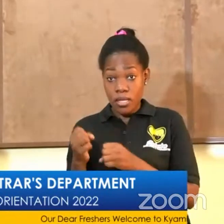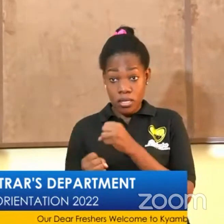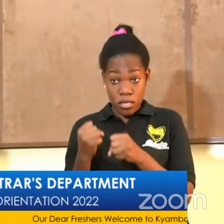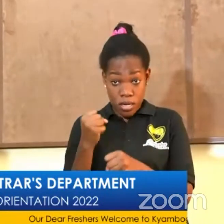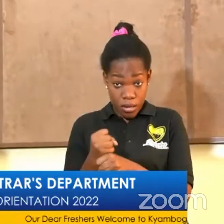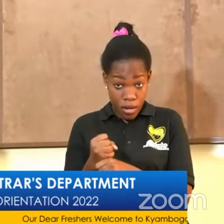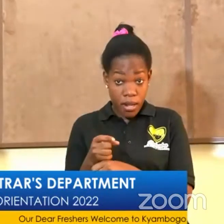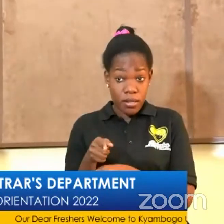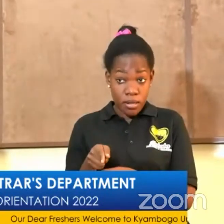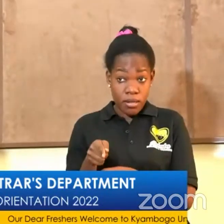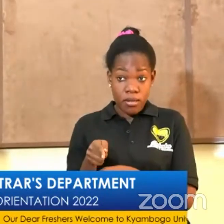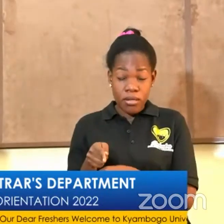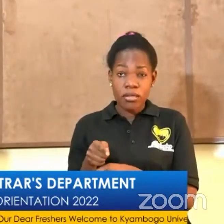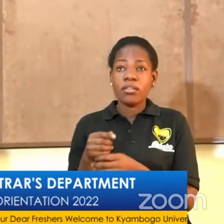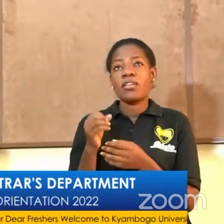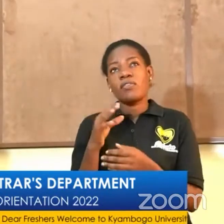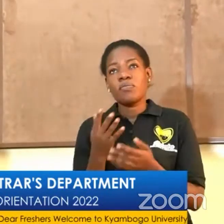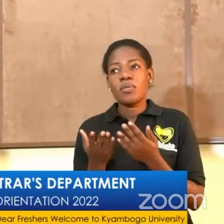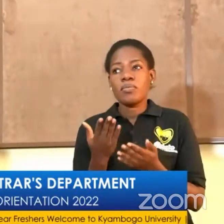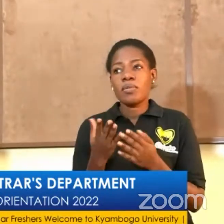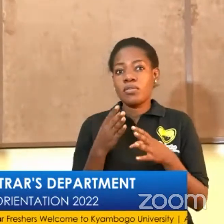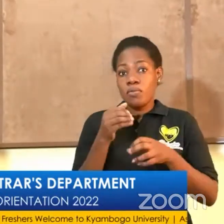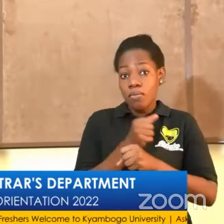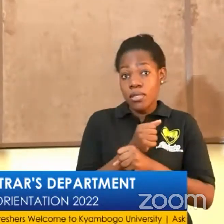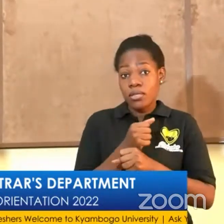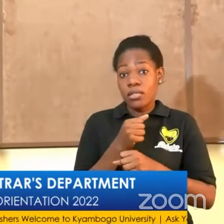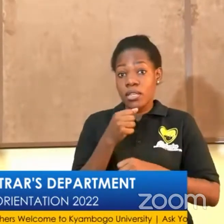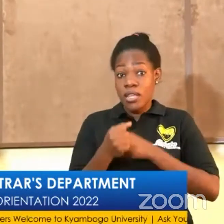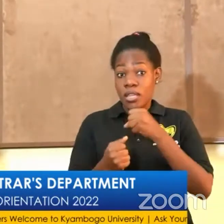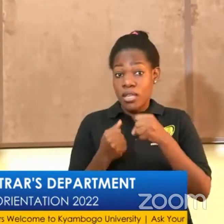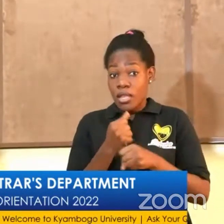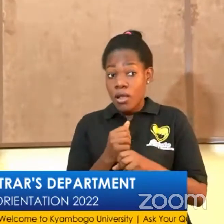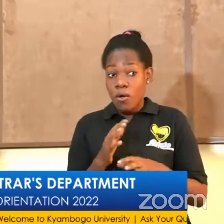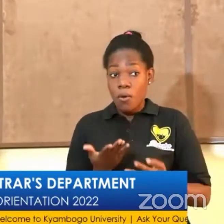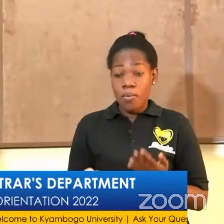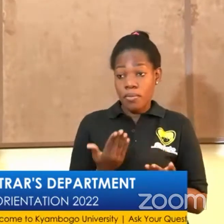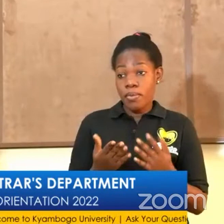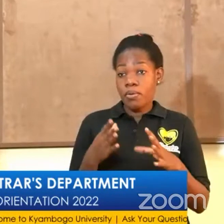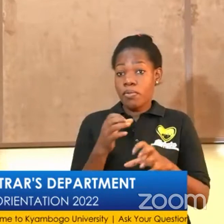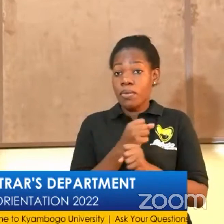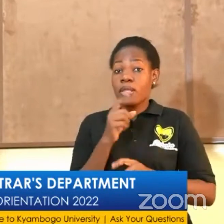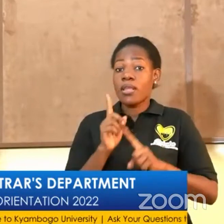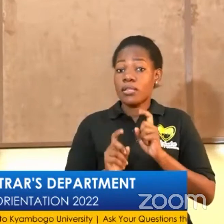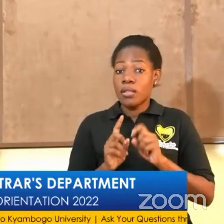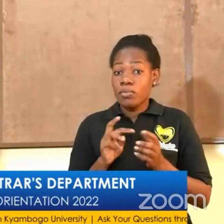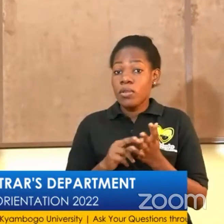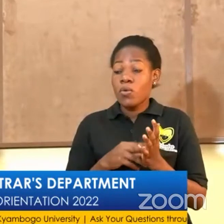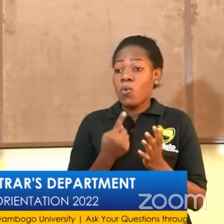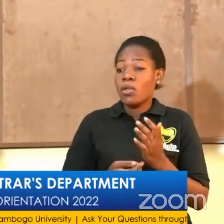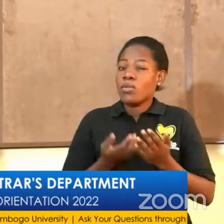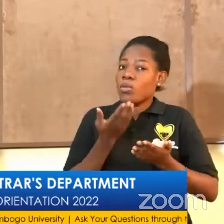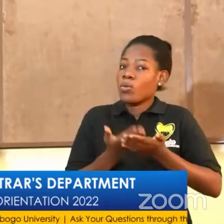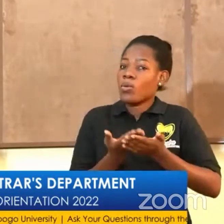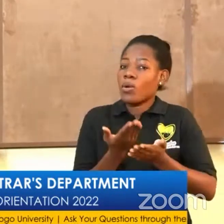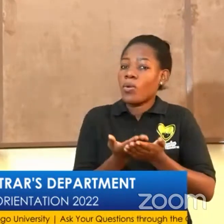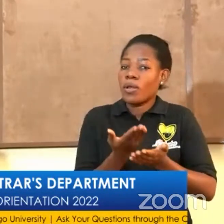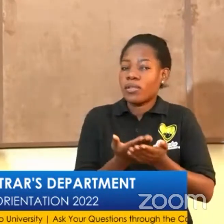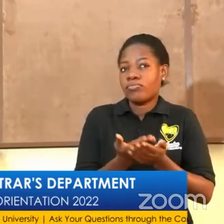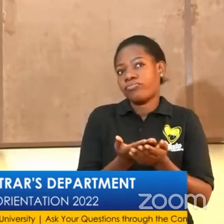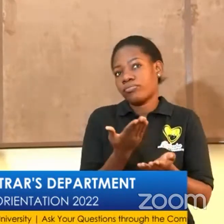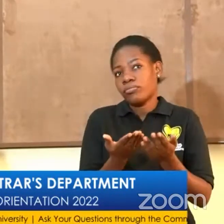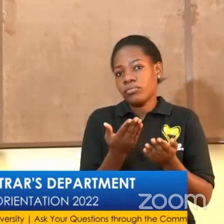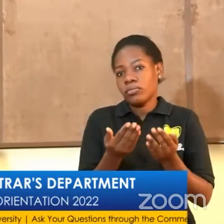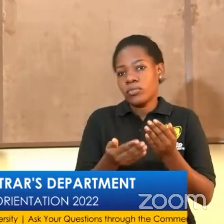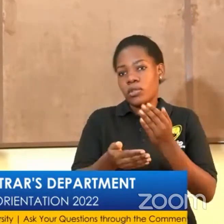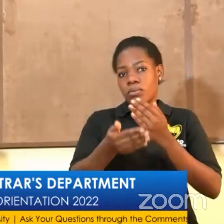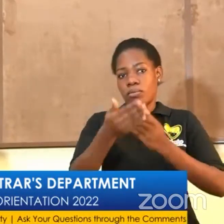when you miss a year or you don't sit exams, then you request to go back to the same